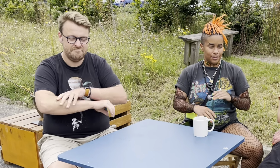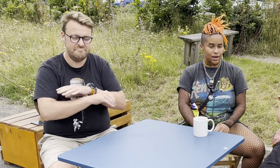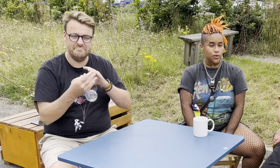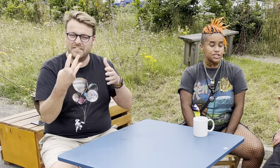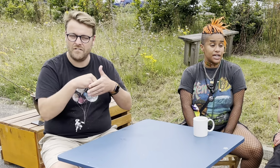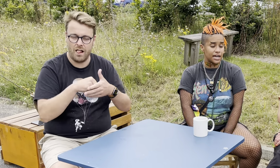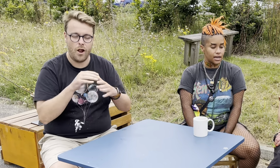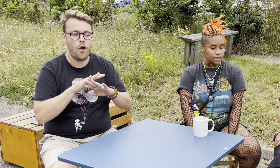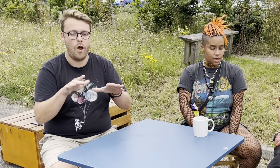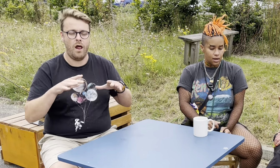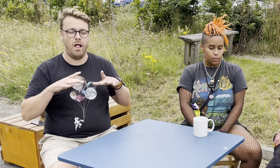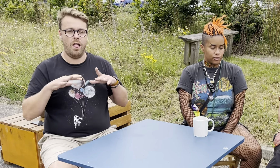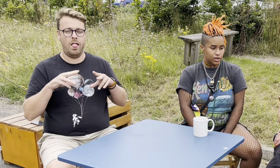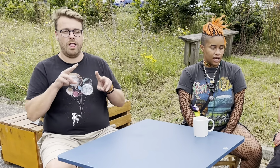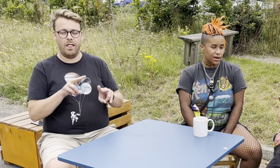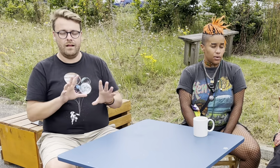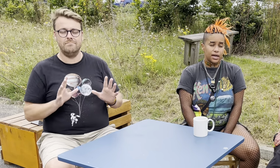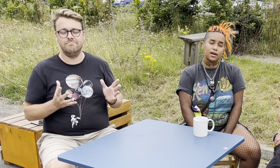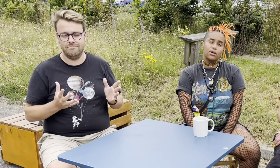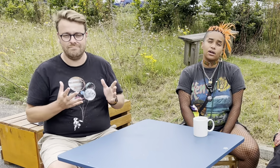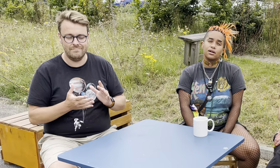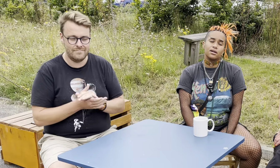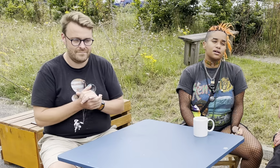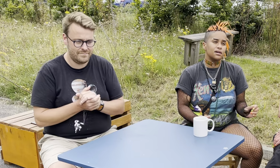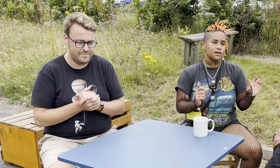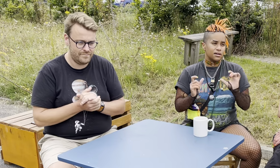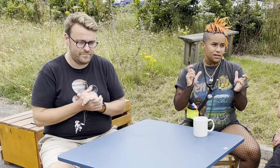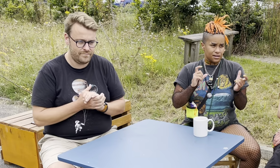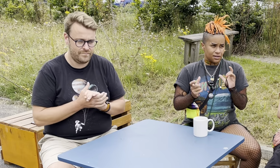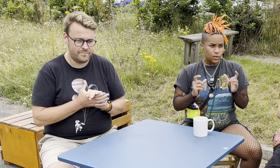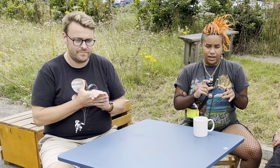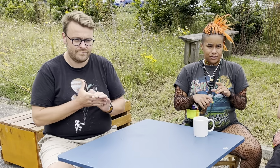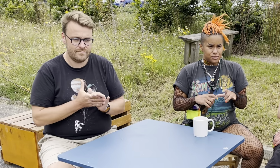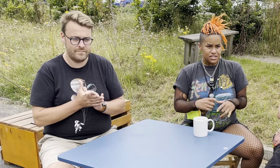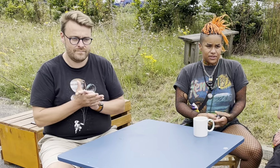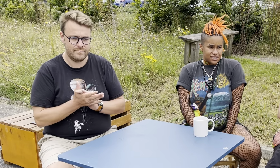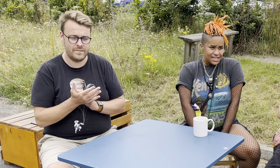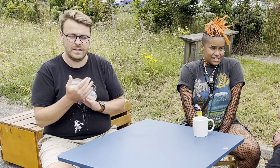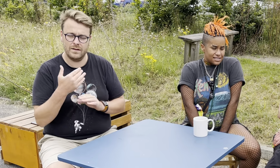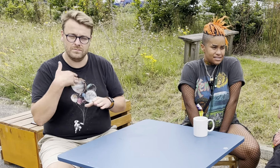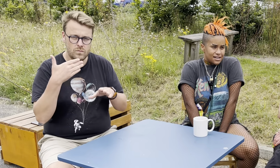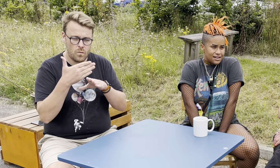and watching, and we've been like working on specific scenes, and